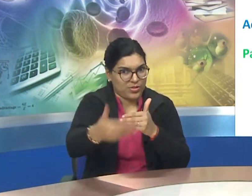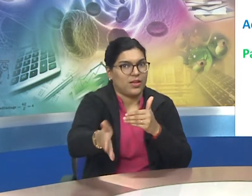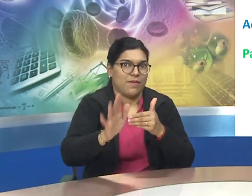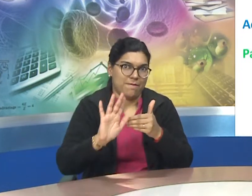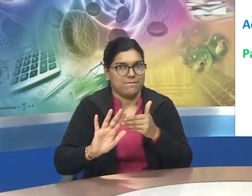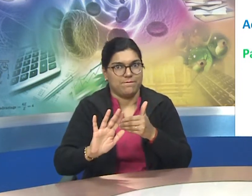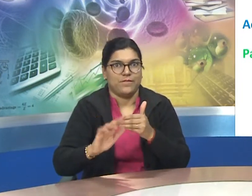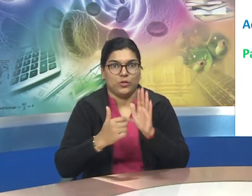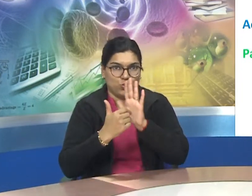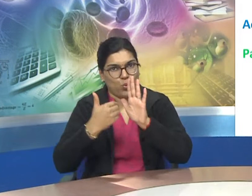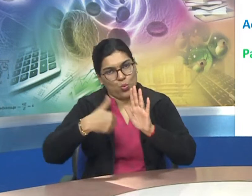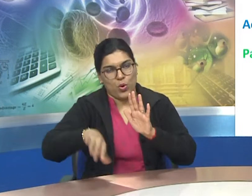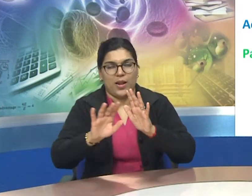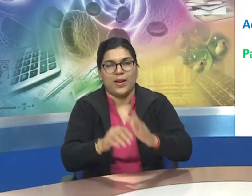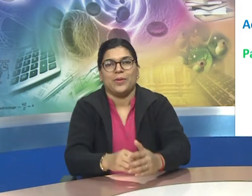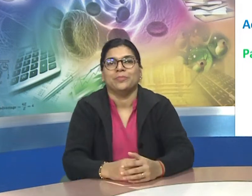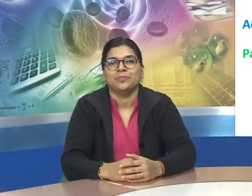different statements in which you